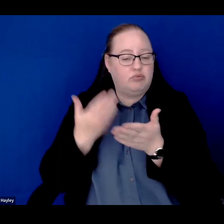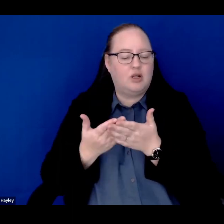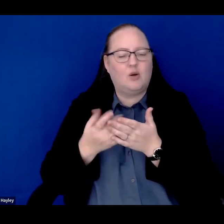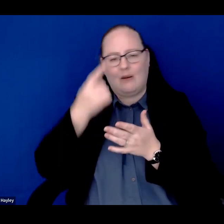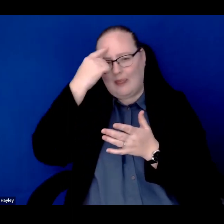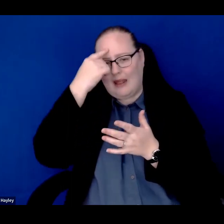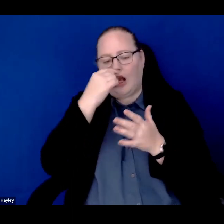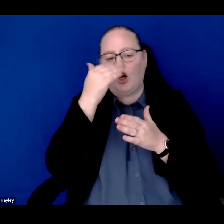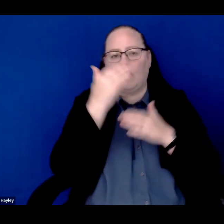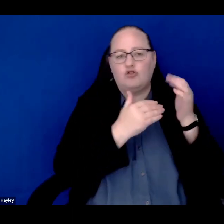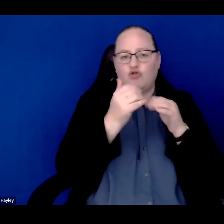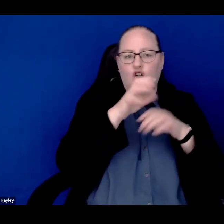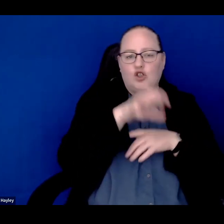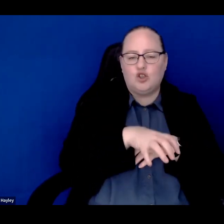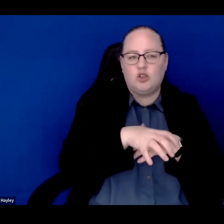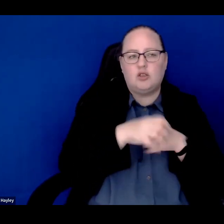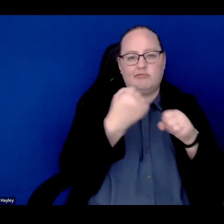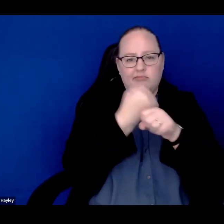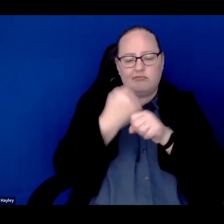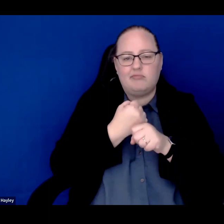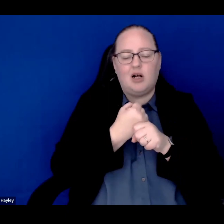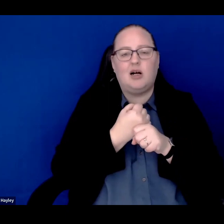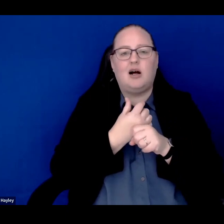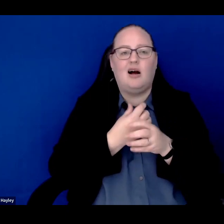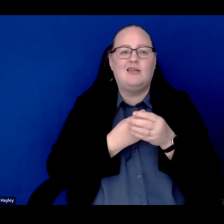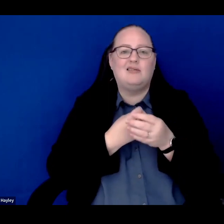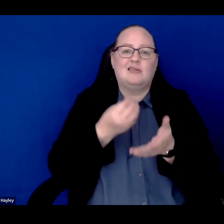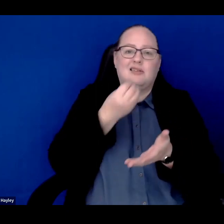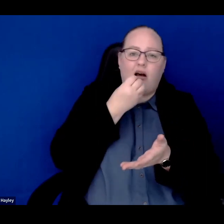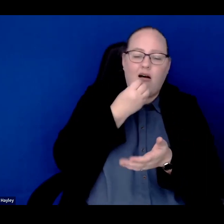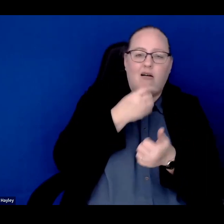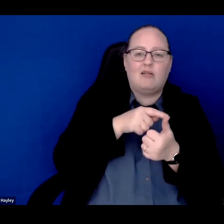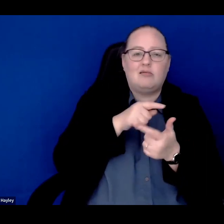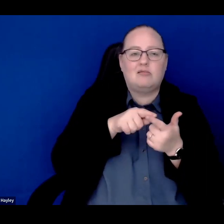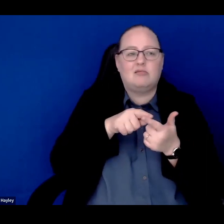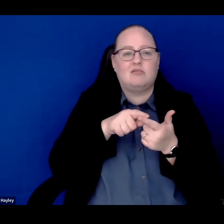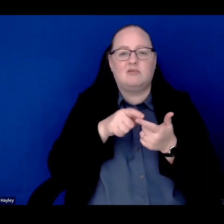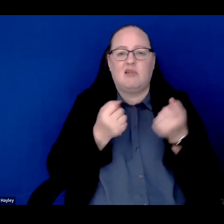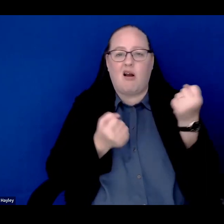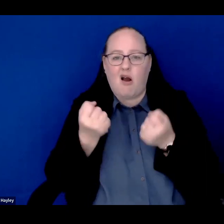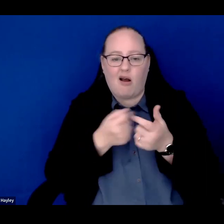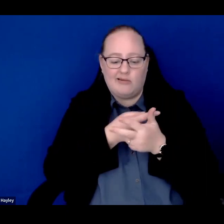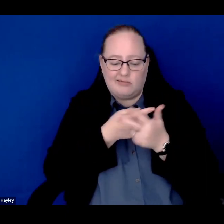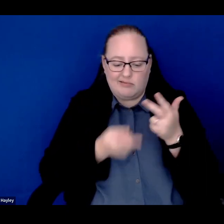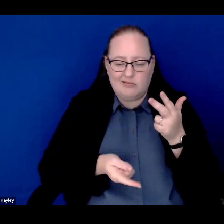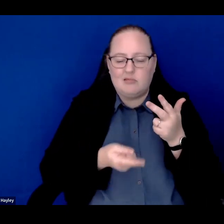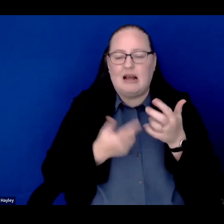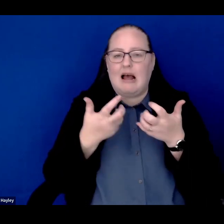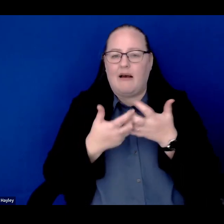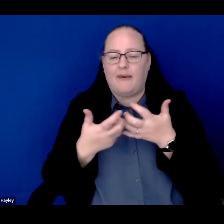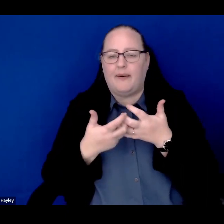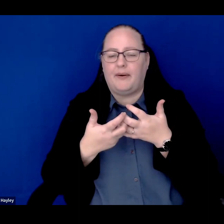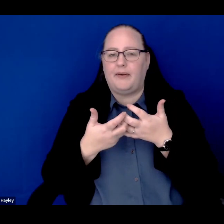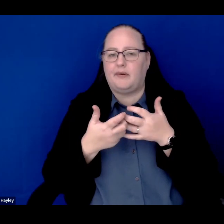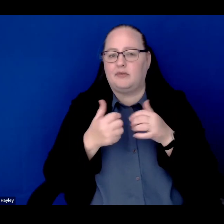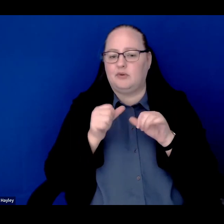construction and diets and cars, and do this in a concerted effort. So I think that'll be next